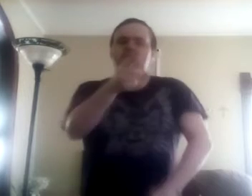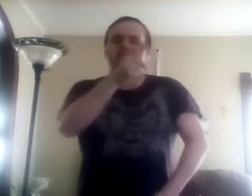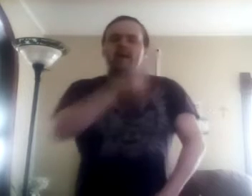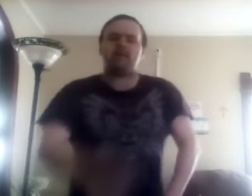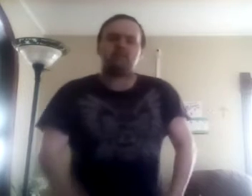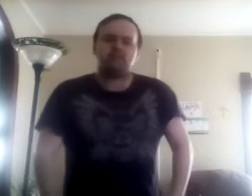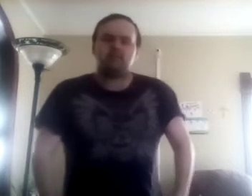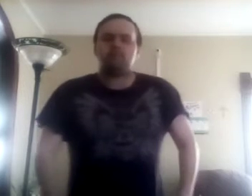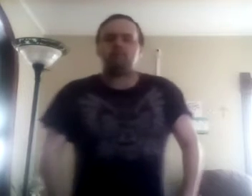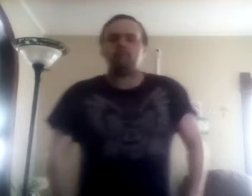That.